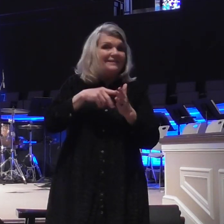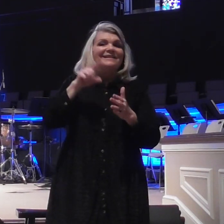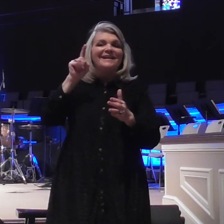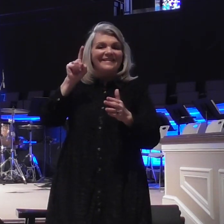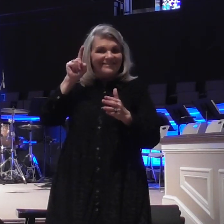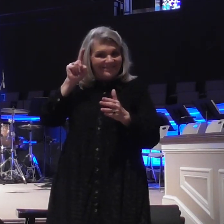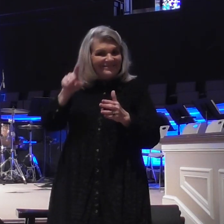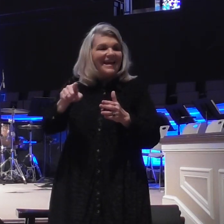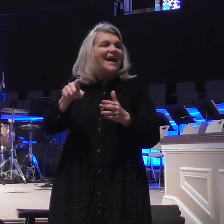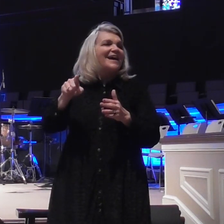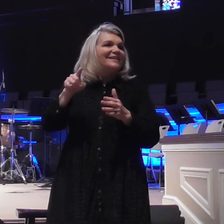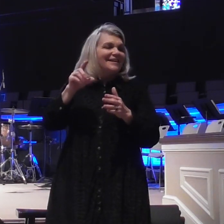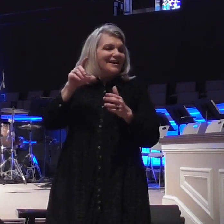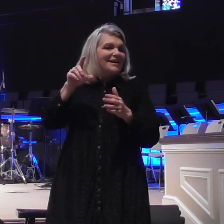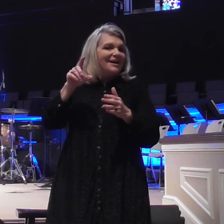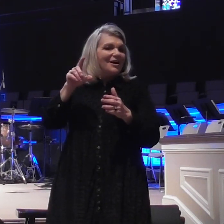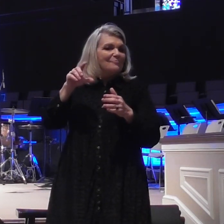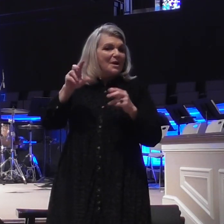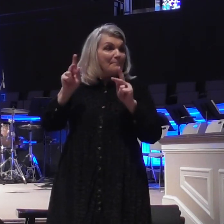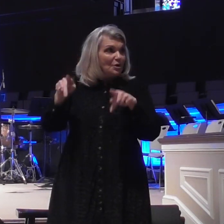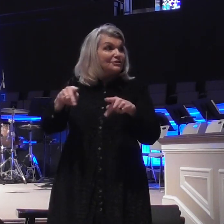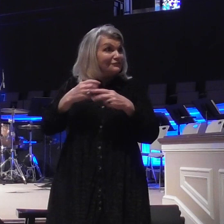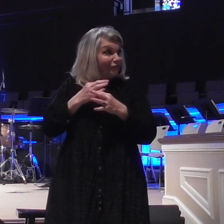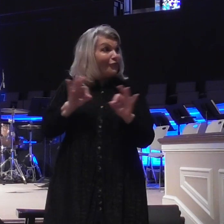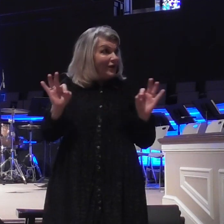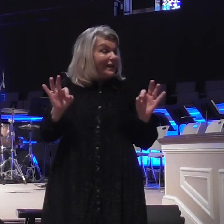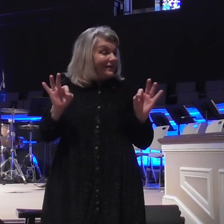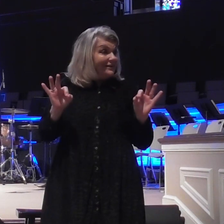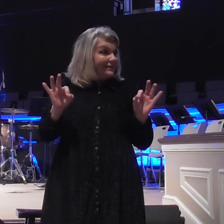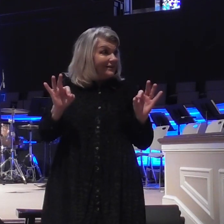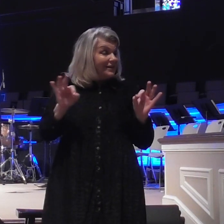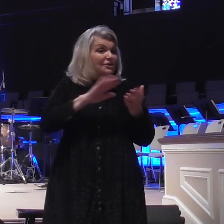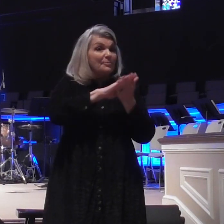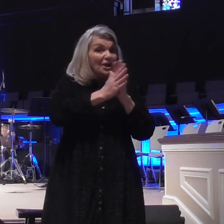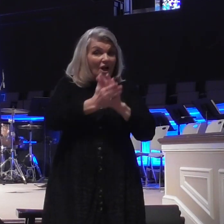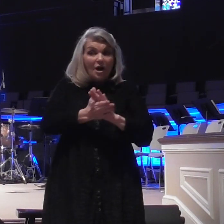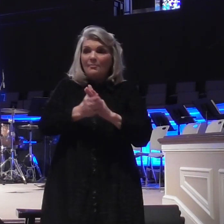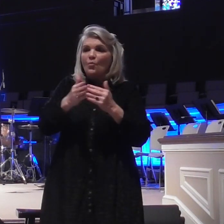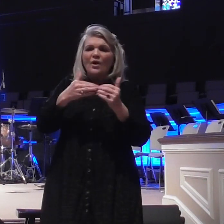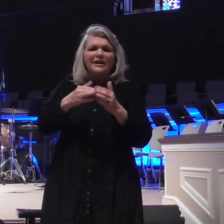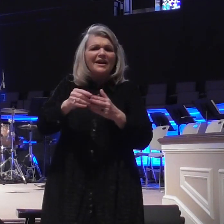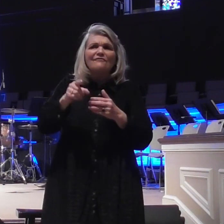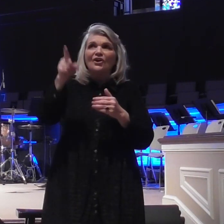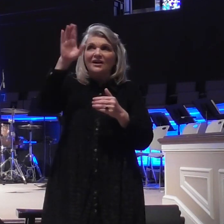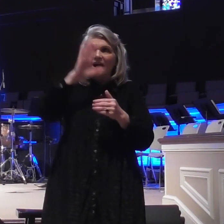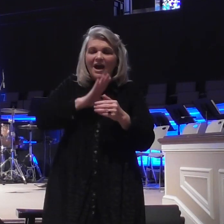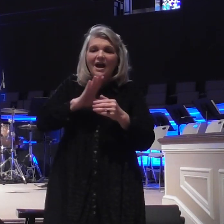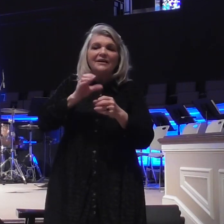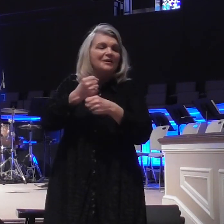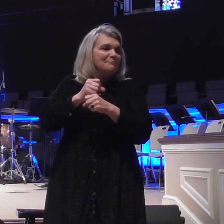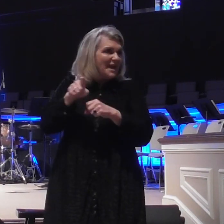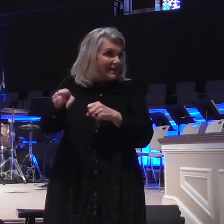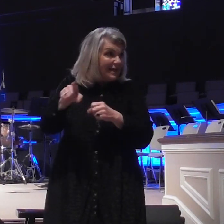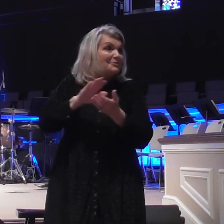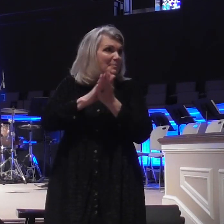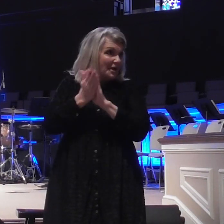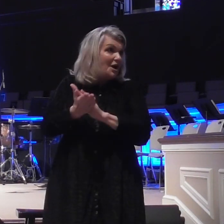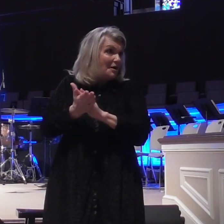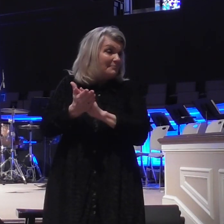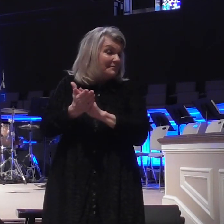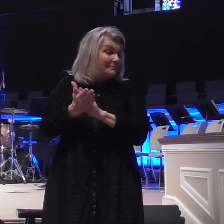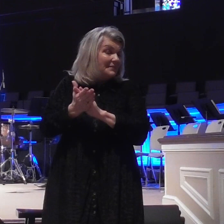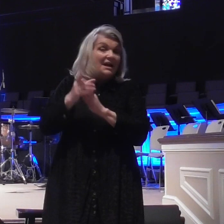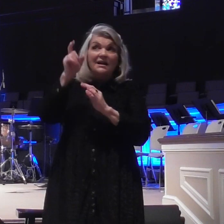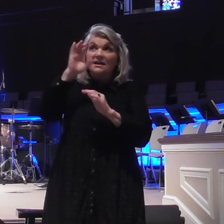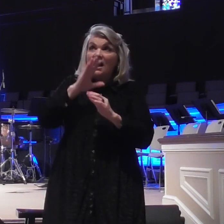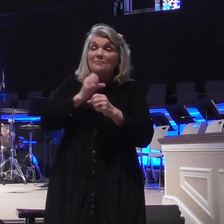free. That's what freedom is. And that's what Paul is teaching here. You didn't create yourself. You didn't make your body. Your